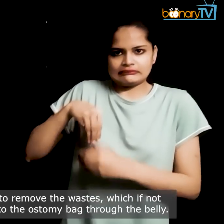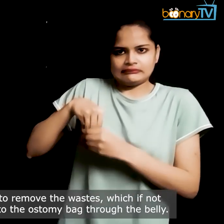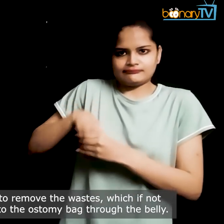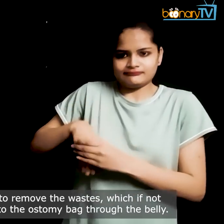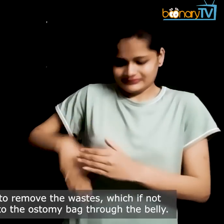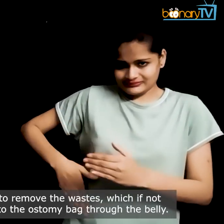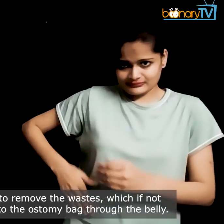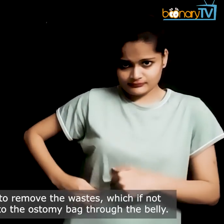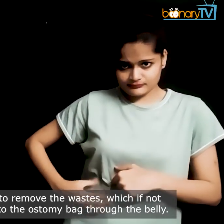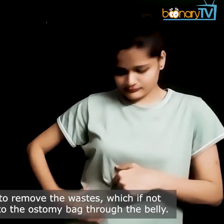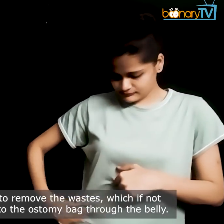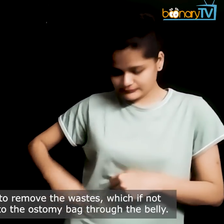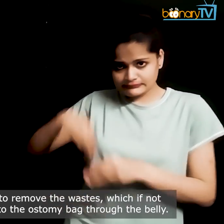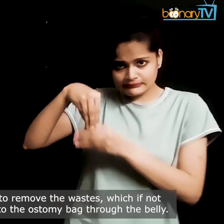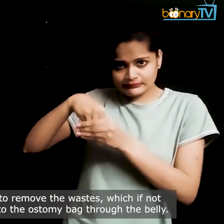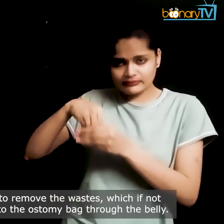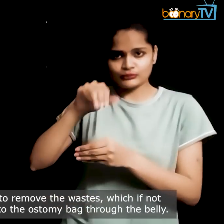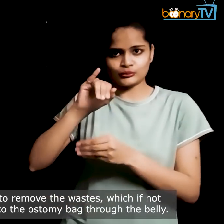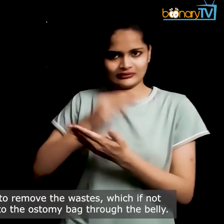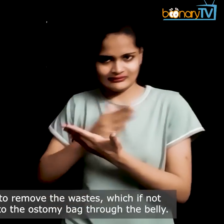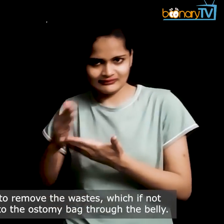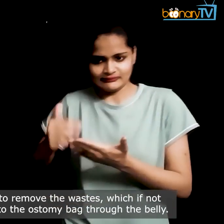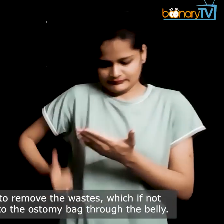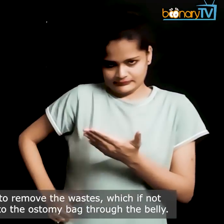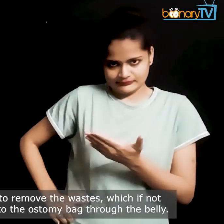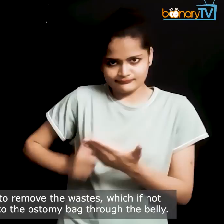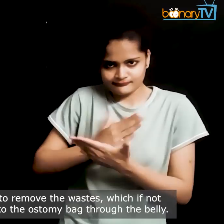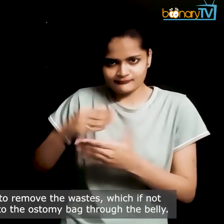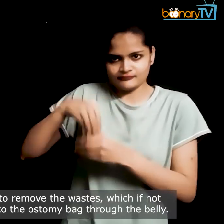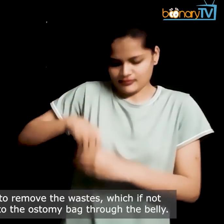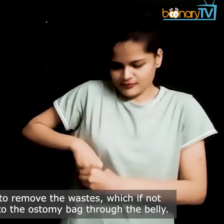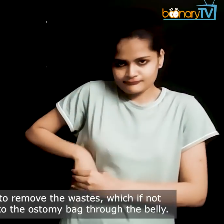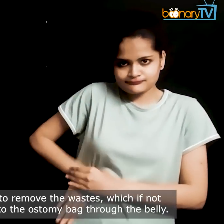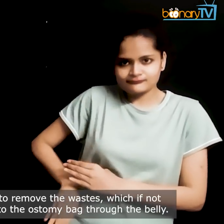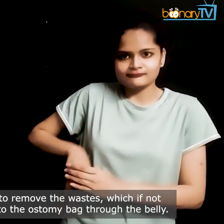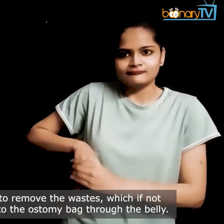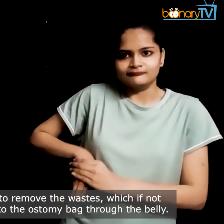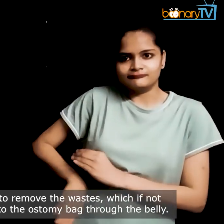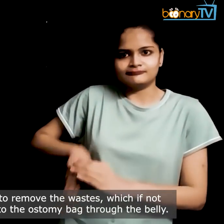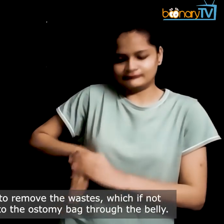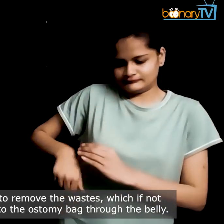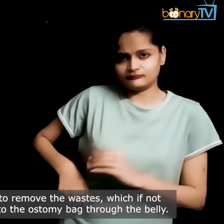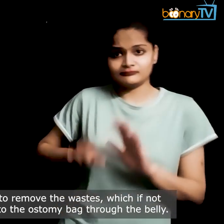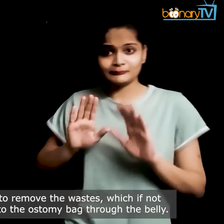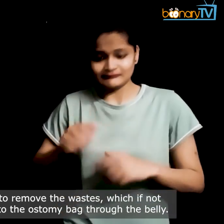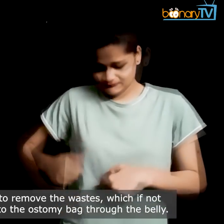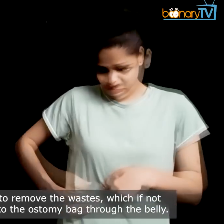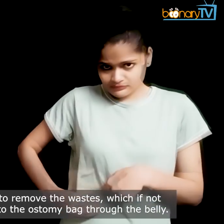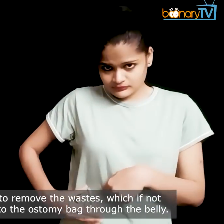if not done naturally is excreted into the ostomy bag through the belly why